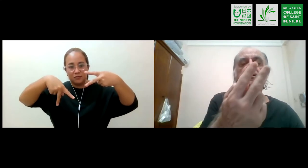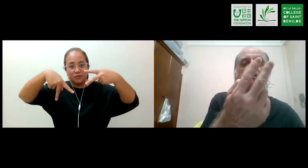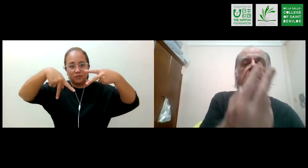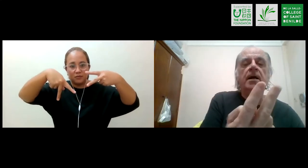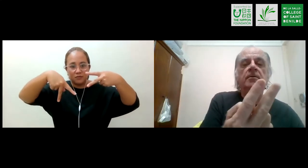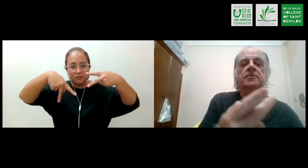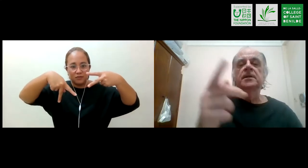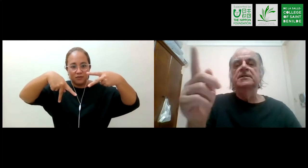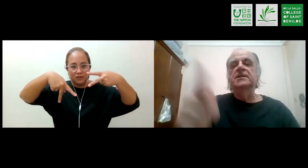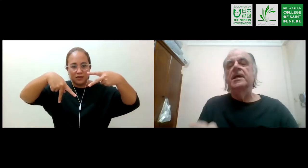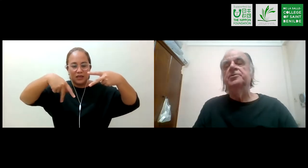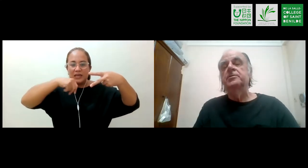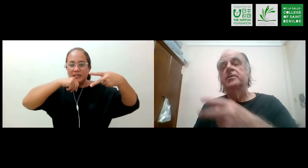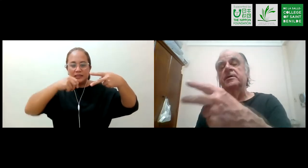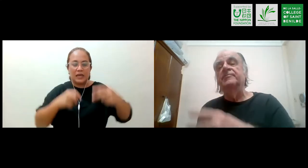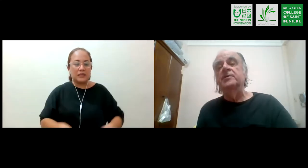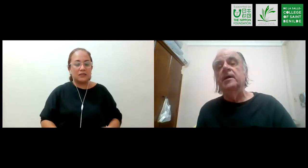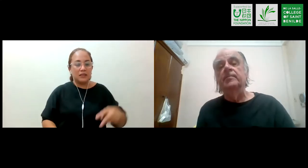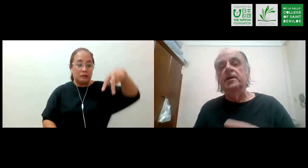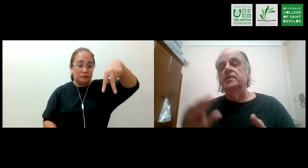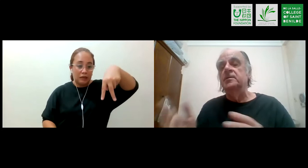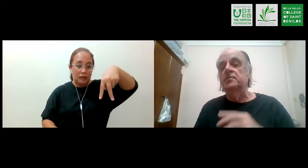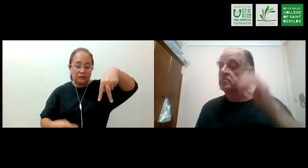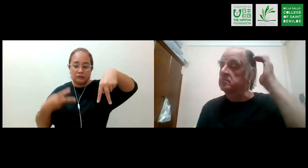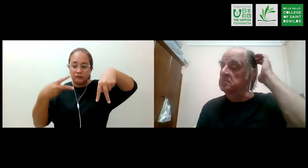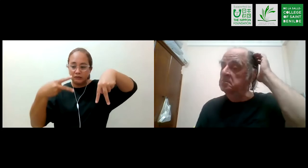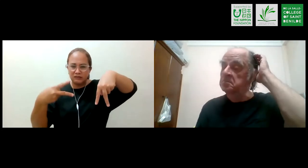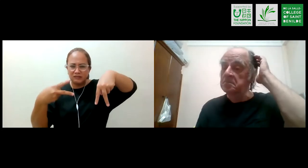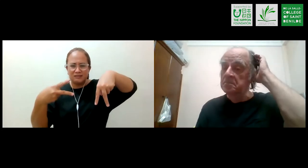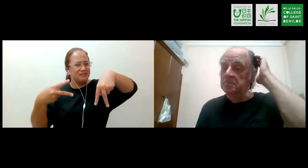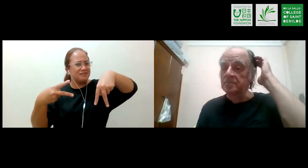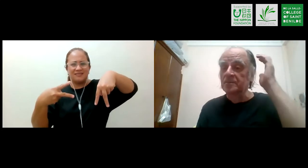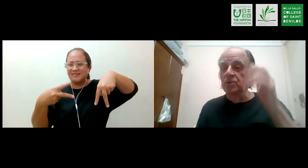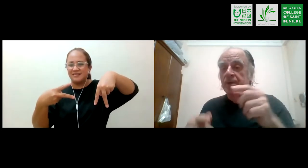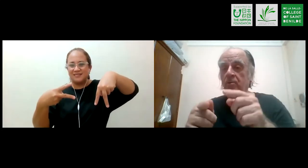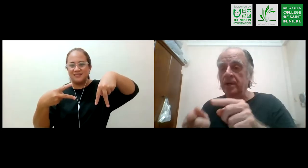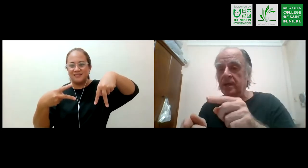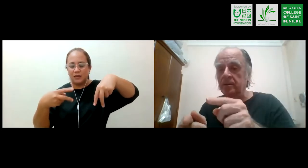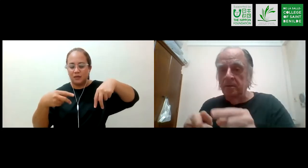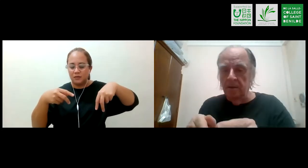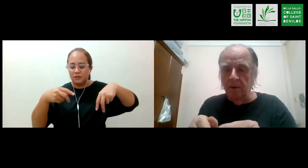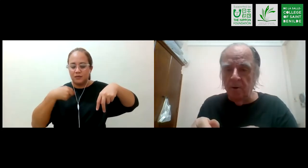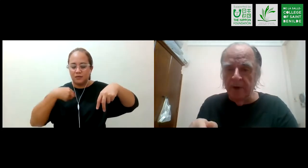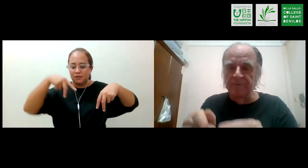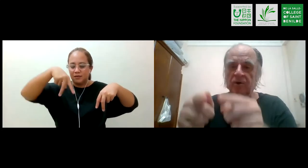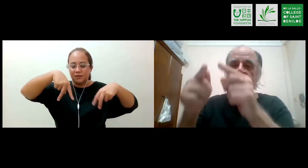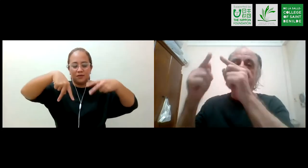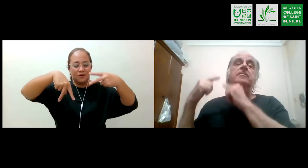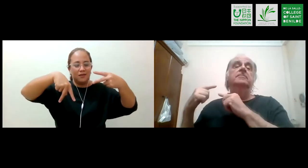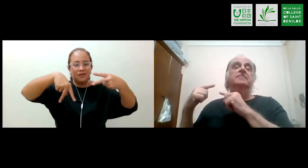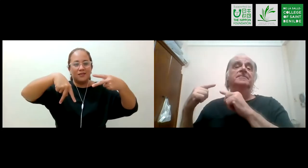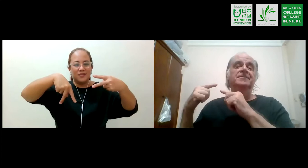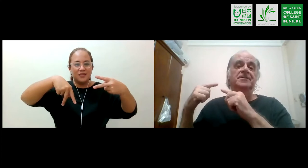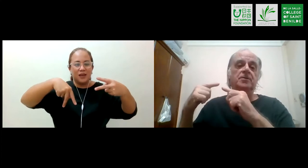Not down slash to the left side, because you'd be going like, oh, we have to go